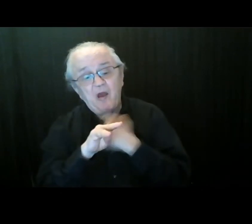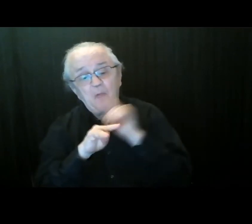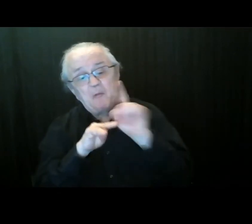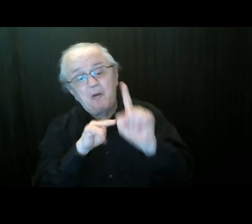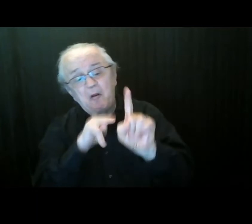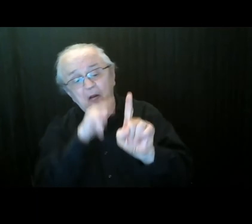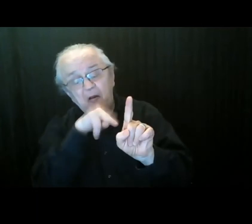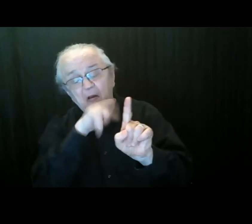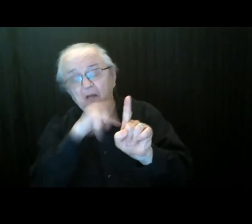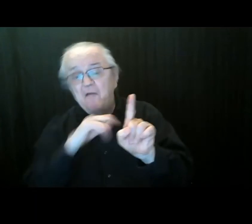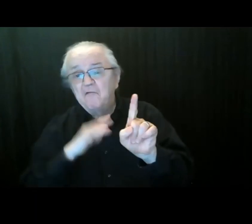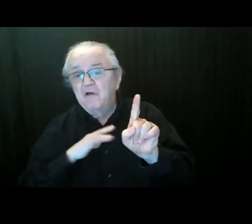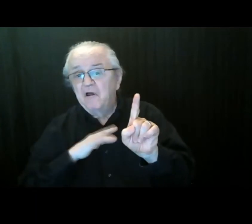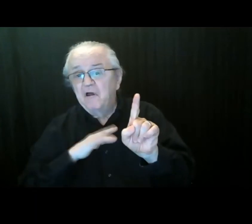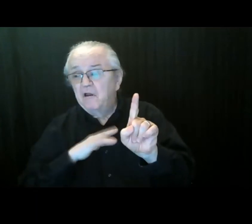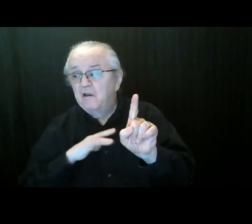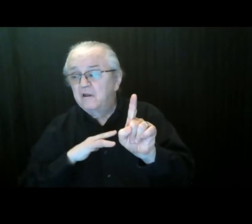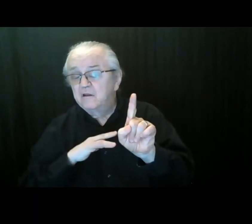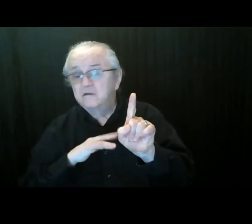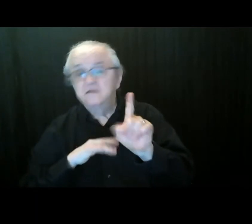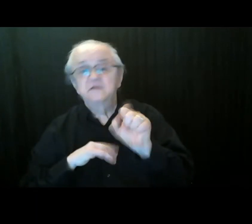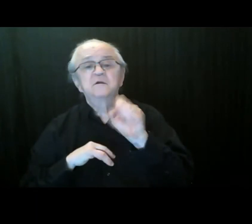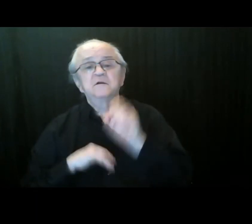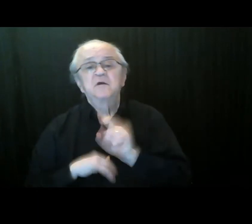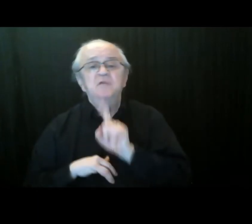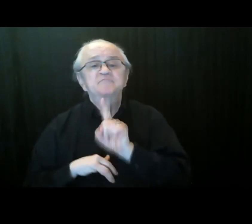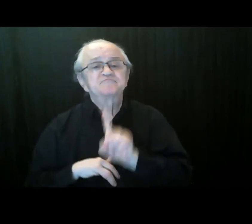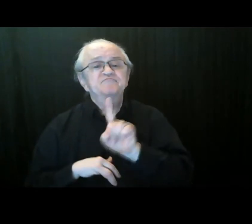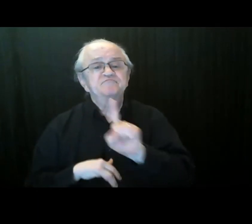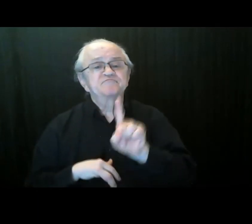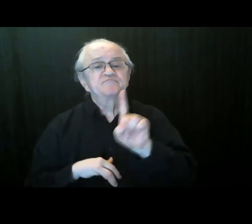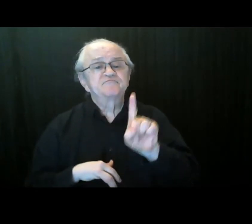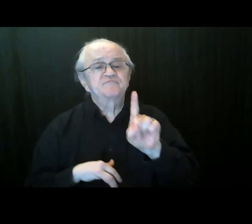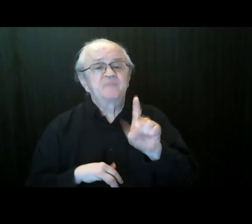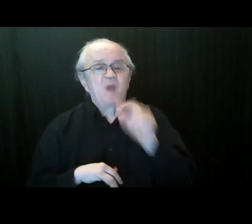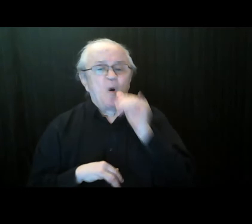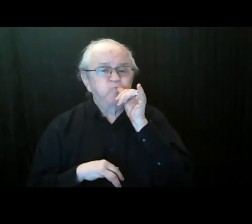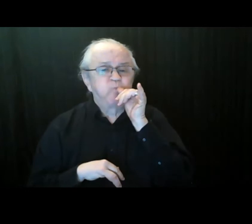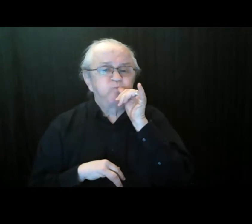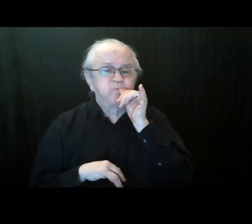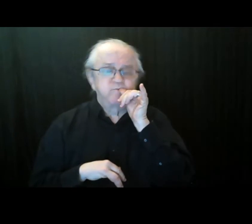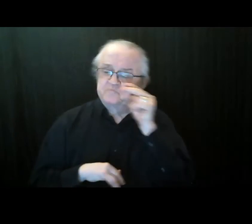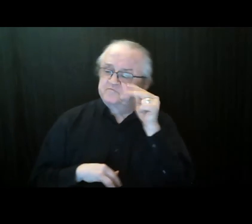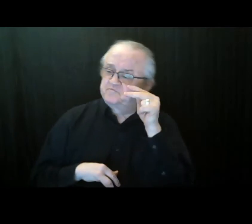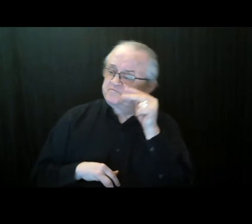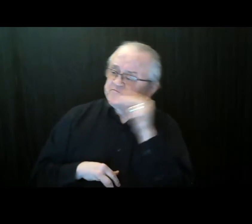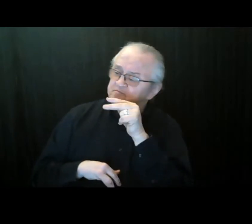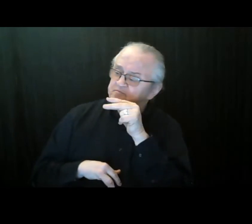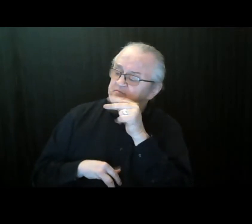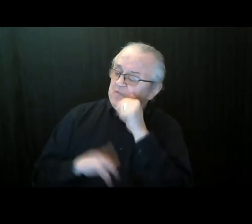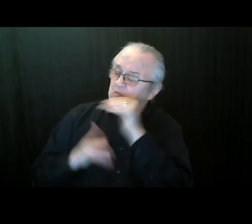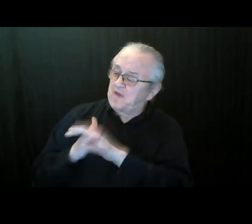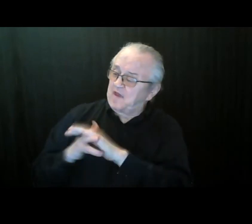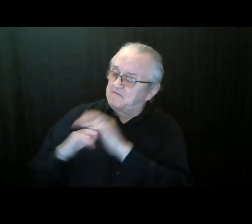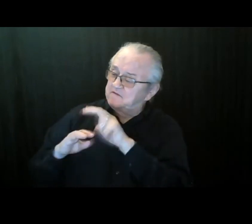fine. So he lit up his pipe and he looked through the door, and he could see his wife sitting happily in her